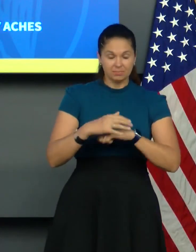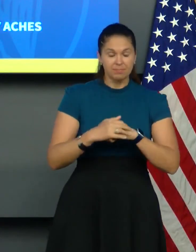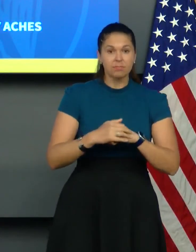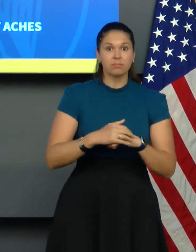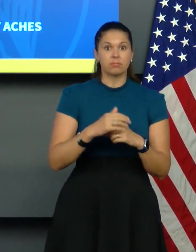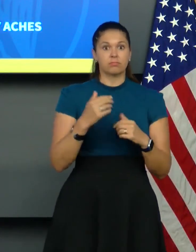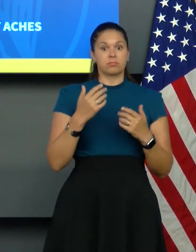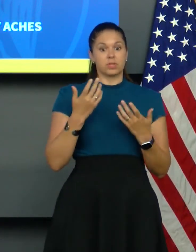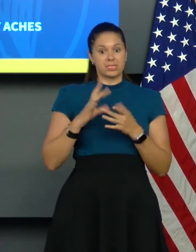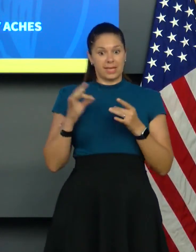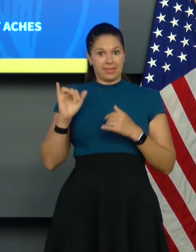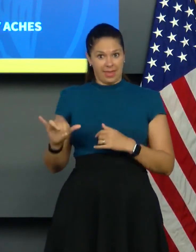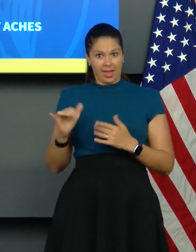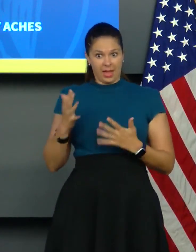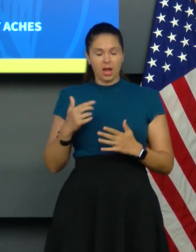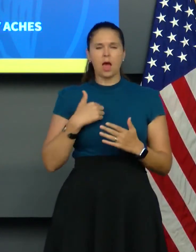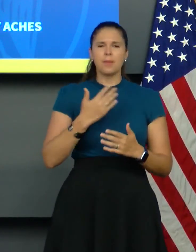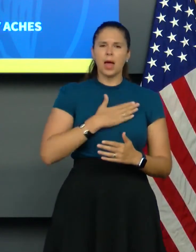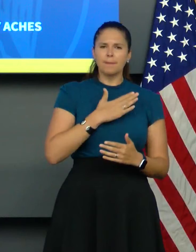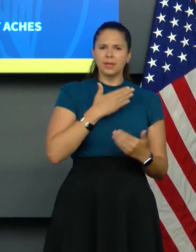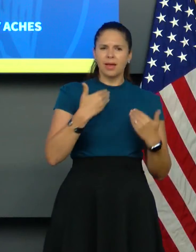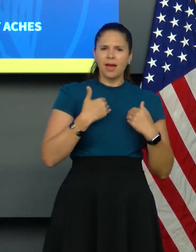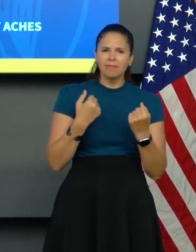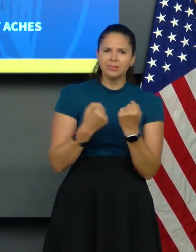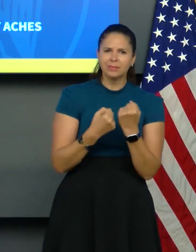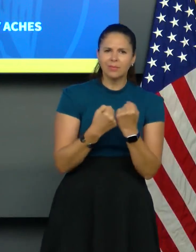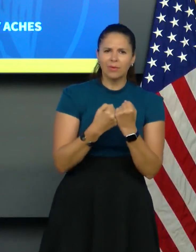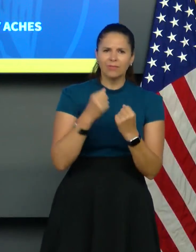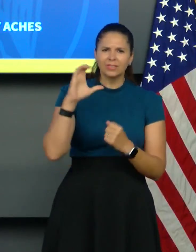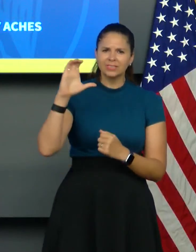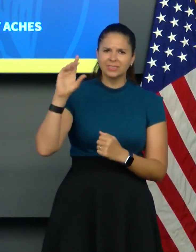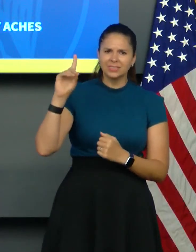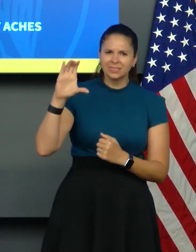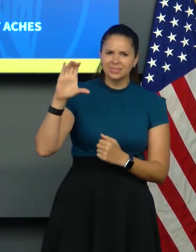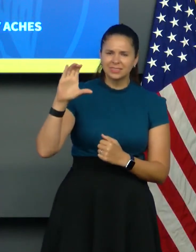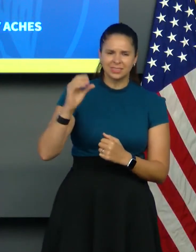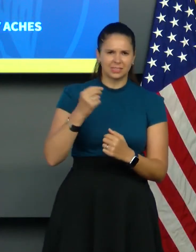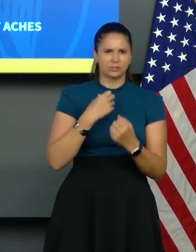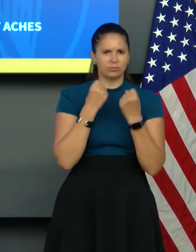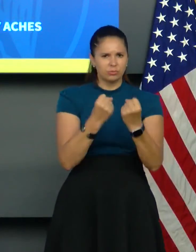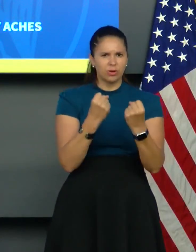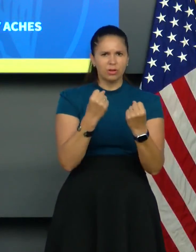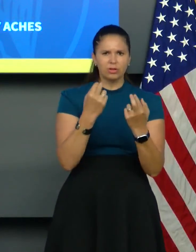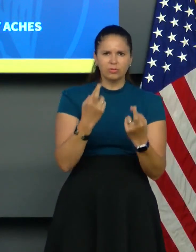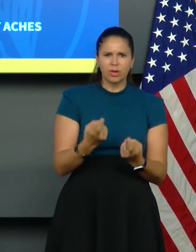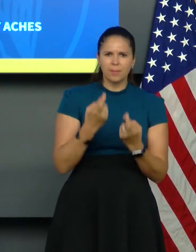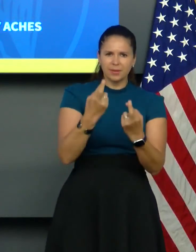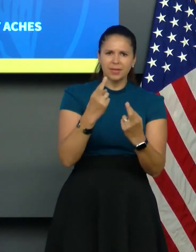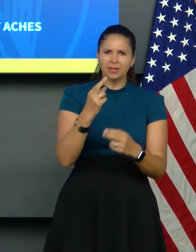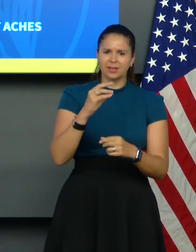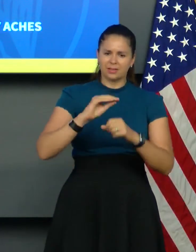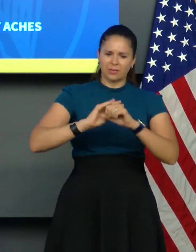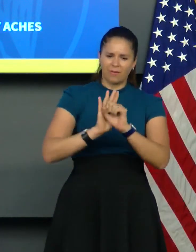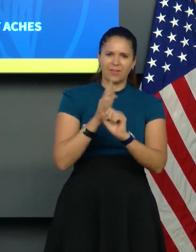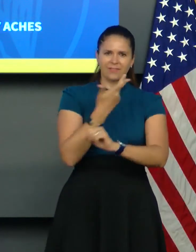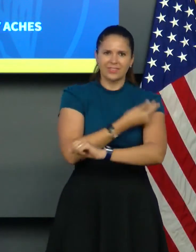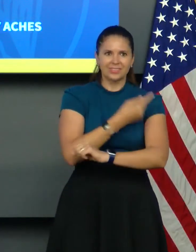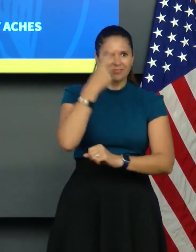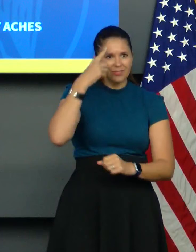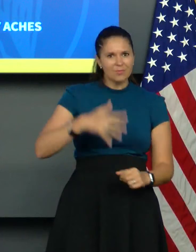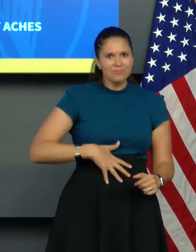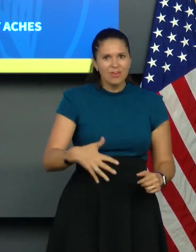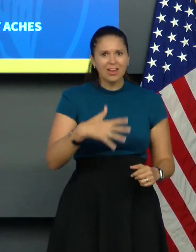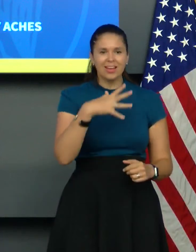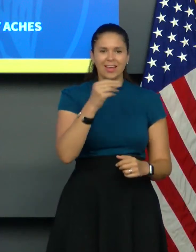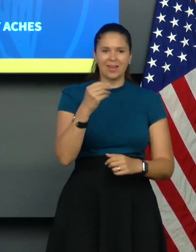With that said, I am so happy to have the support of the CDC in strongly recommending the COVID vaccine for pregnant